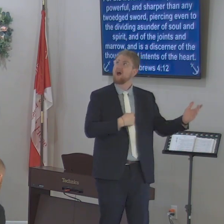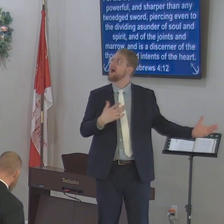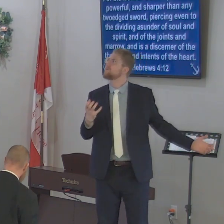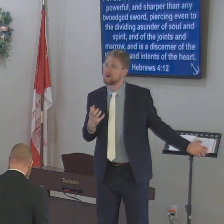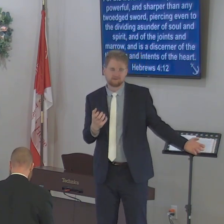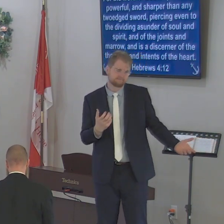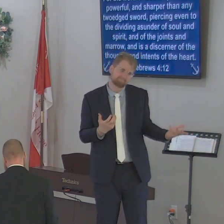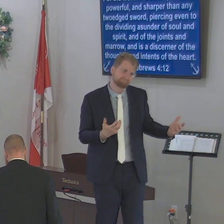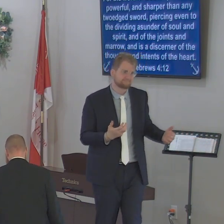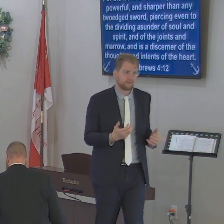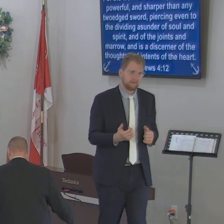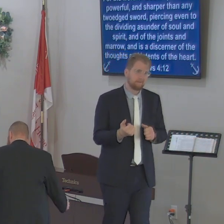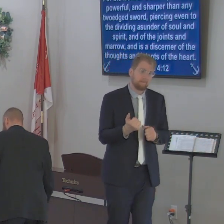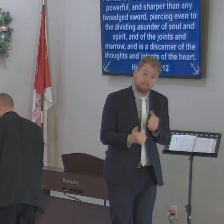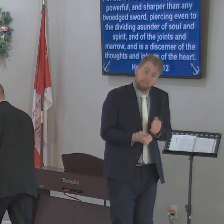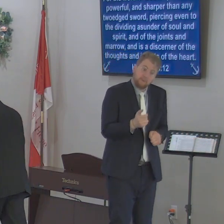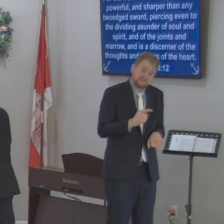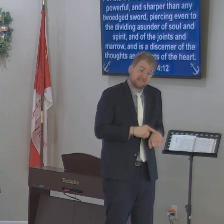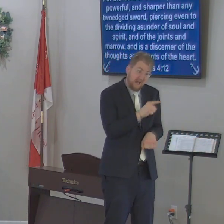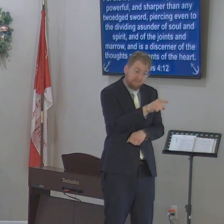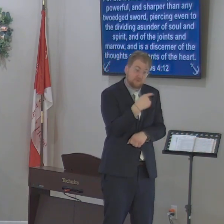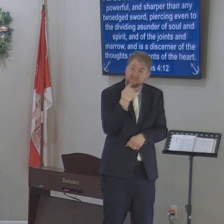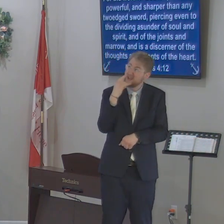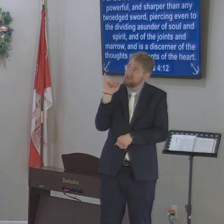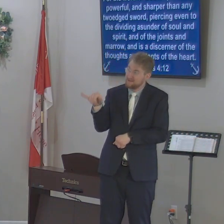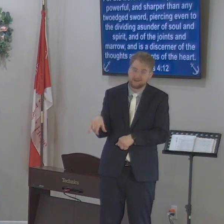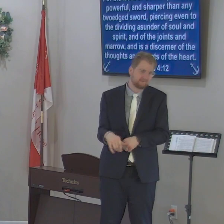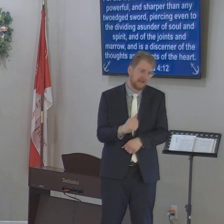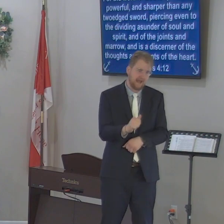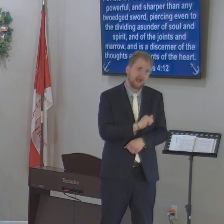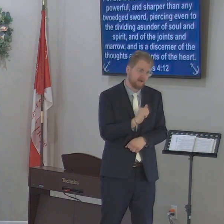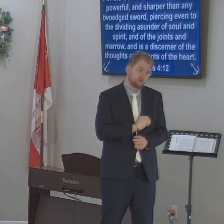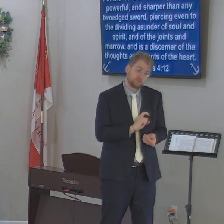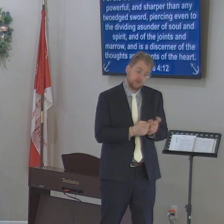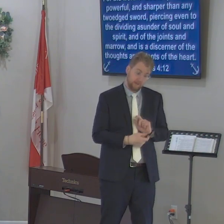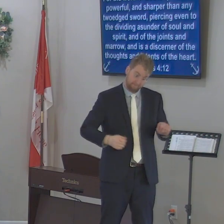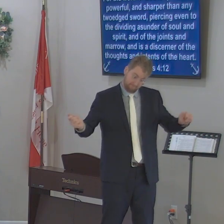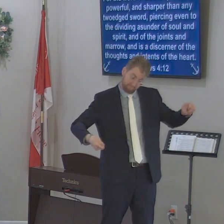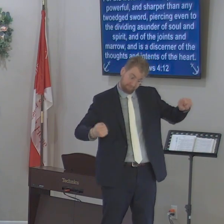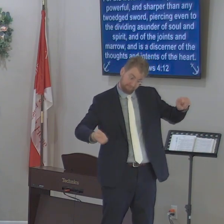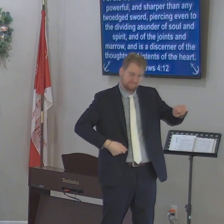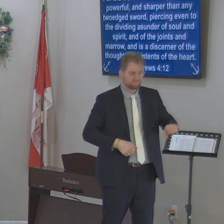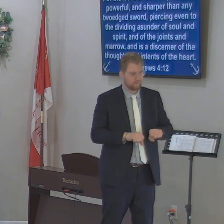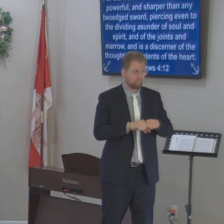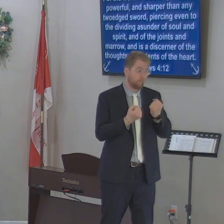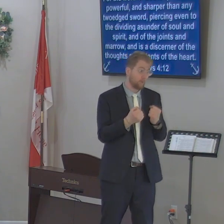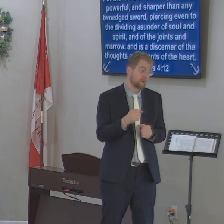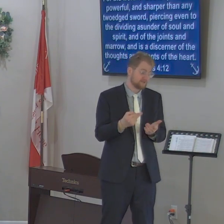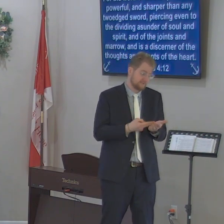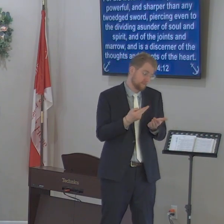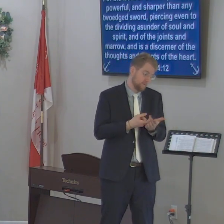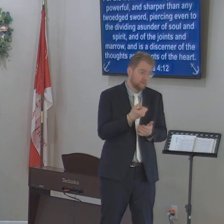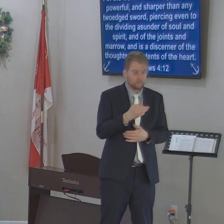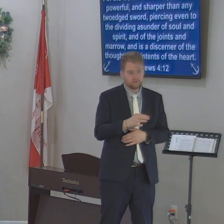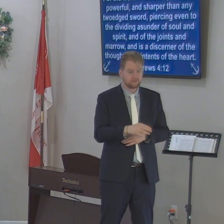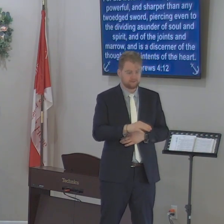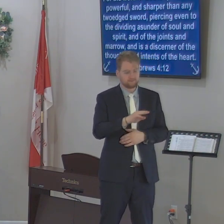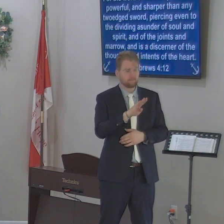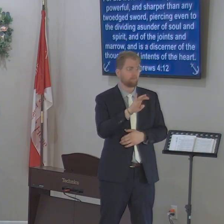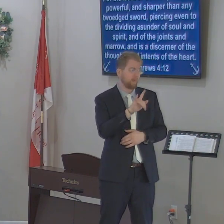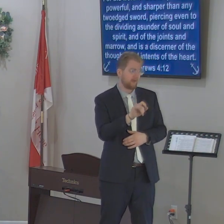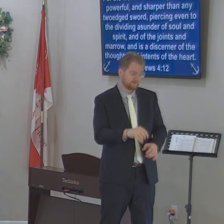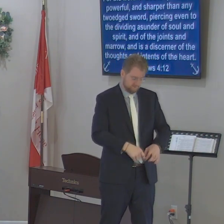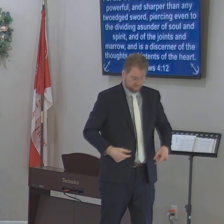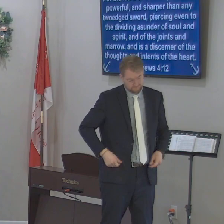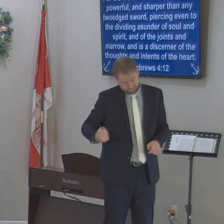come from a leather belt, may have come from a broken spoon, who knows, right? Why did they do that? Because they loved us.